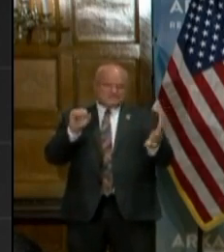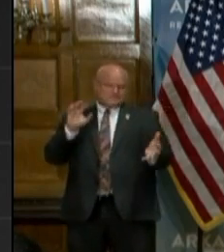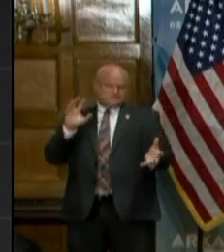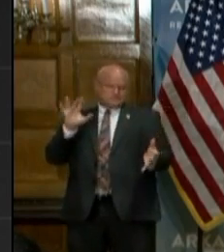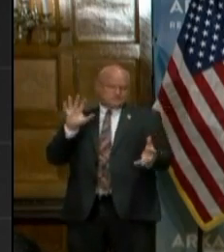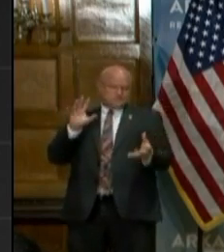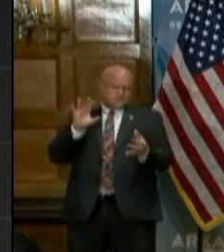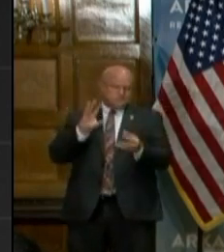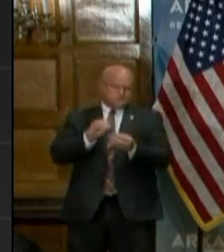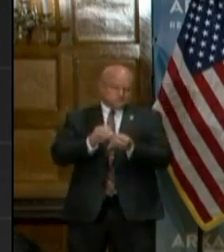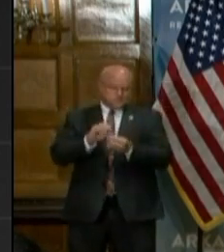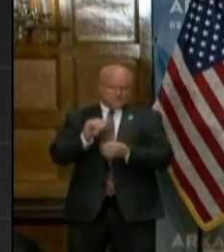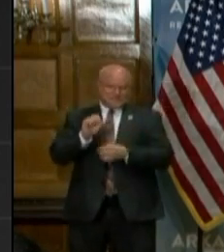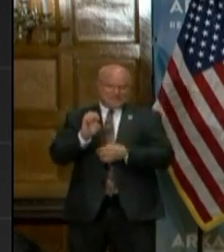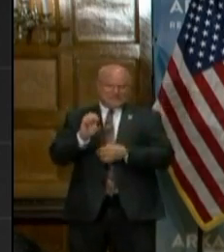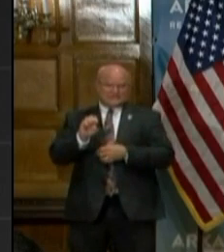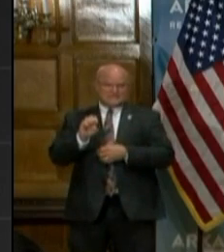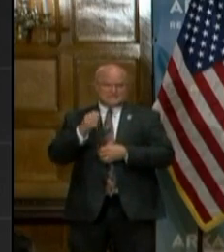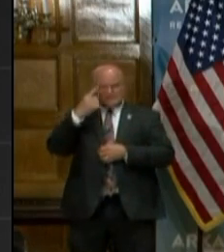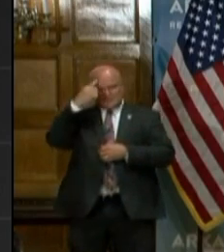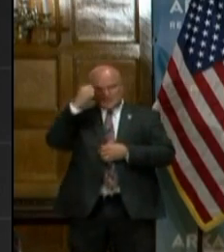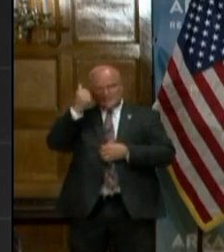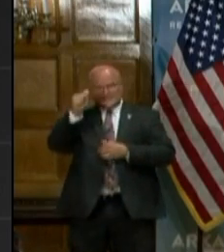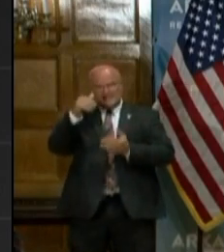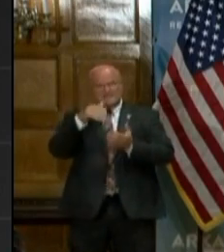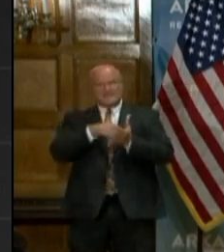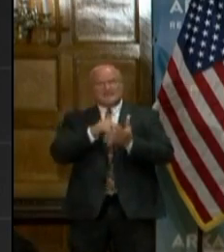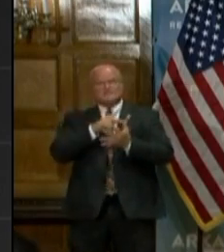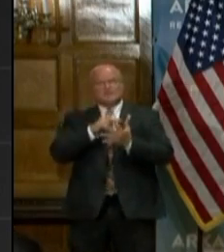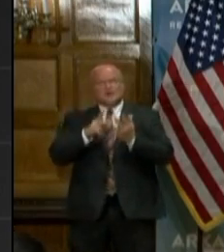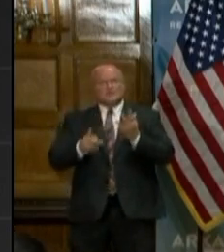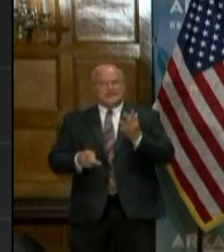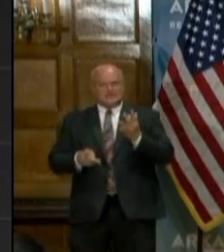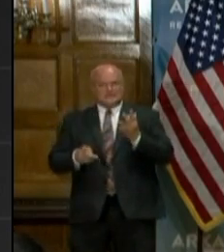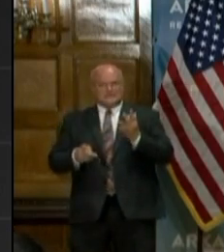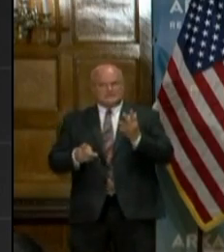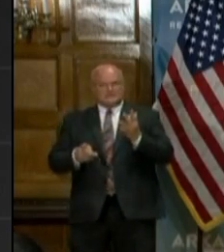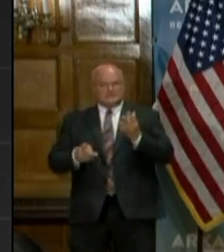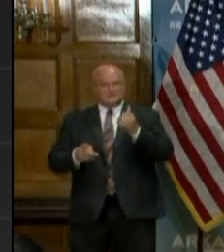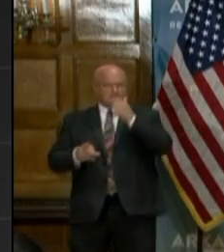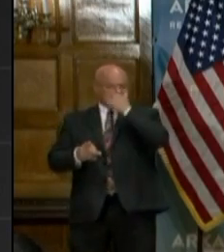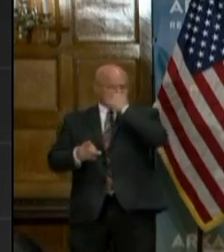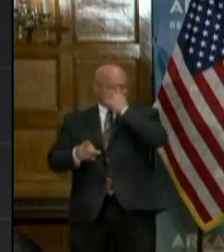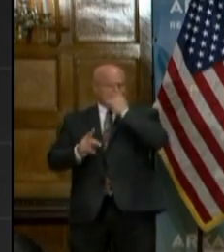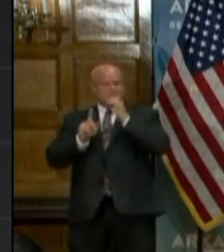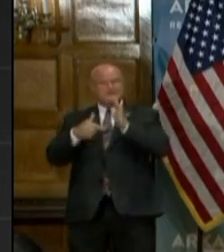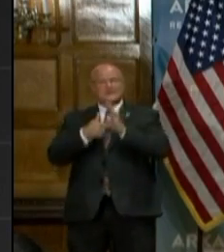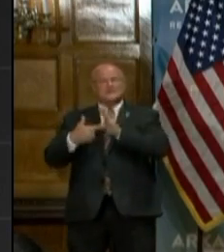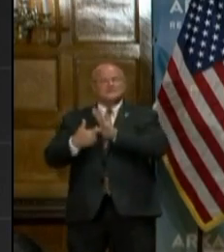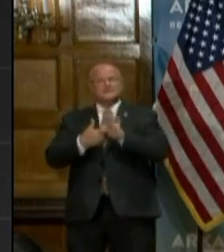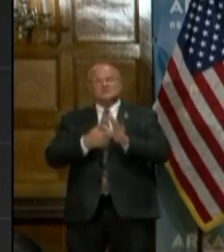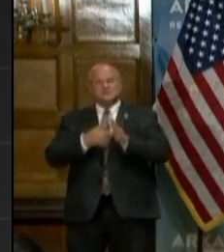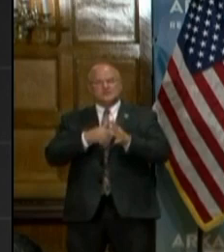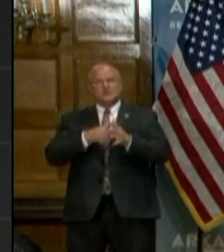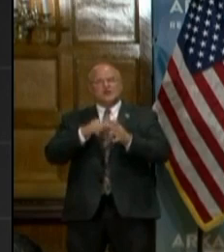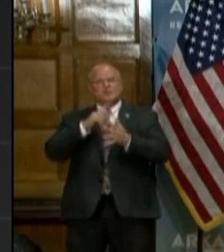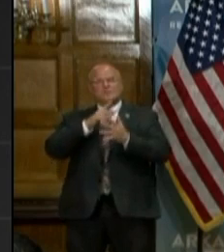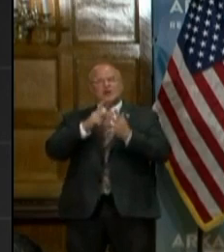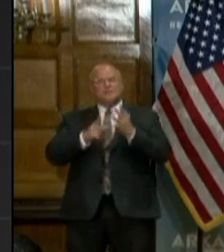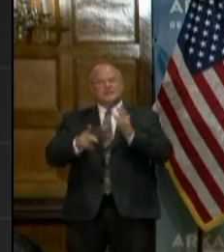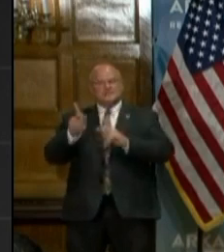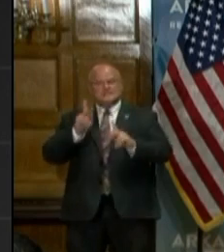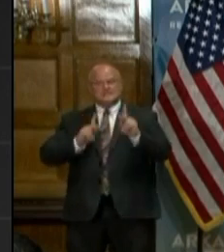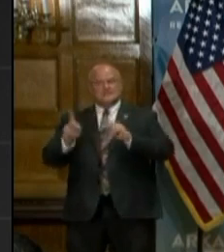cumulative cases per 10,000 population. So this shows you on a population